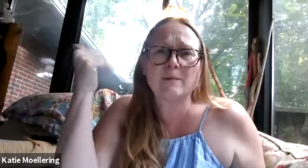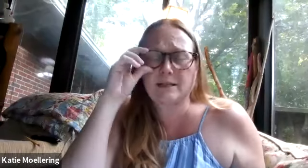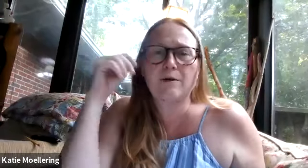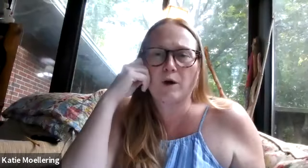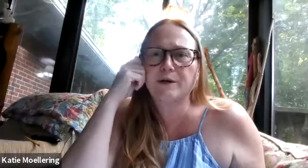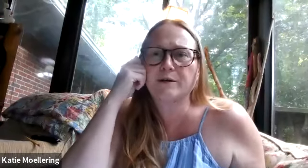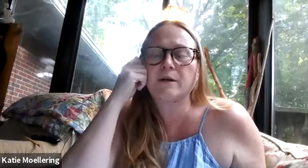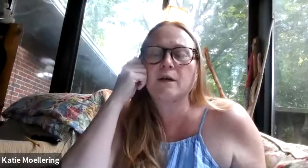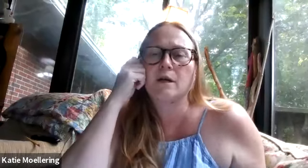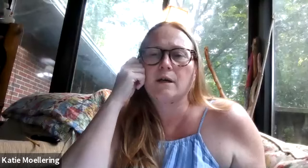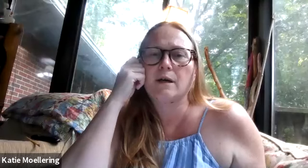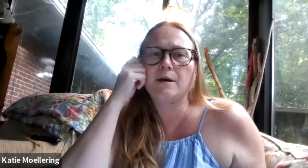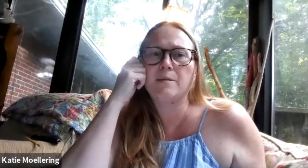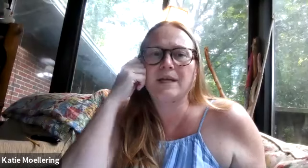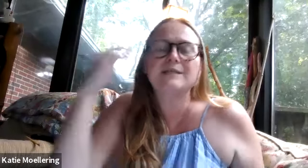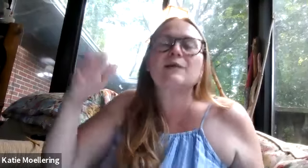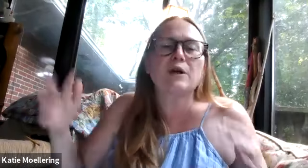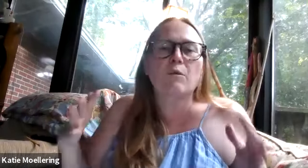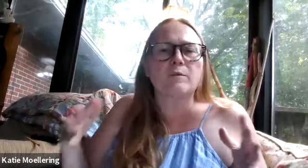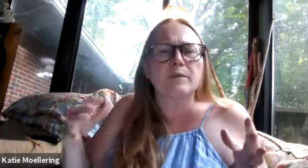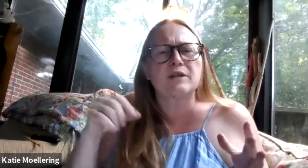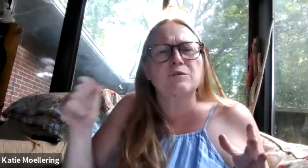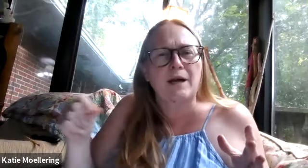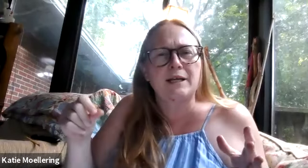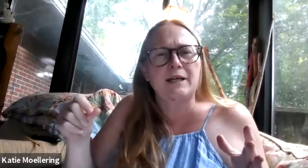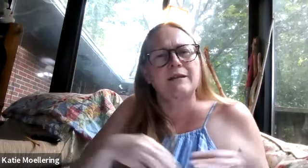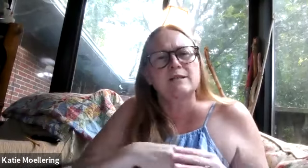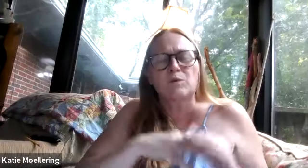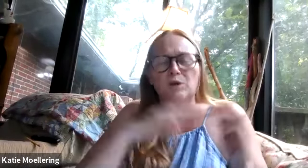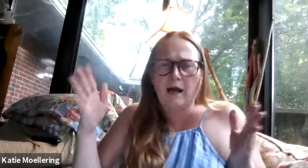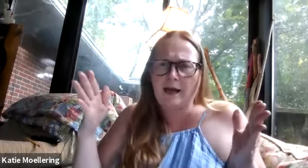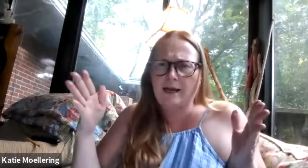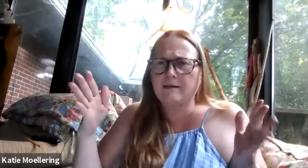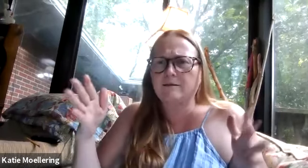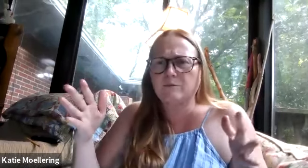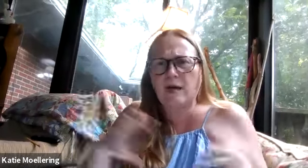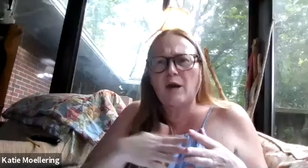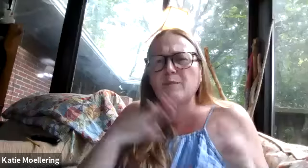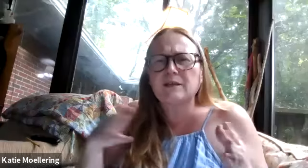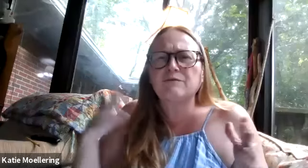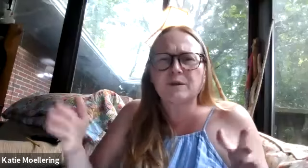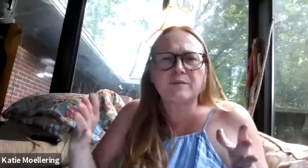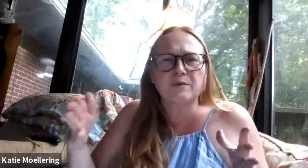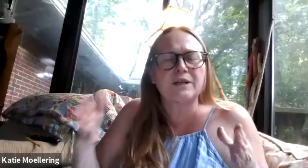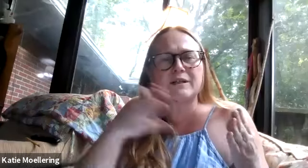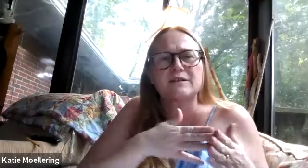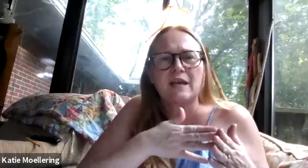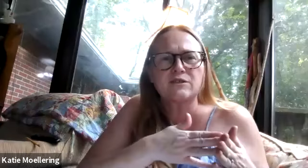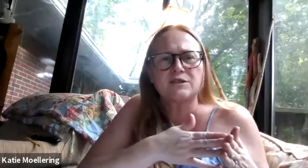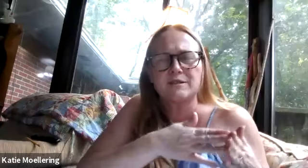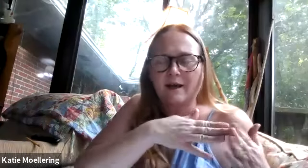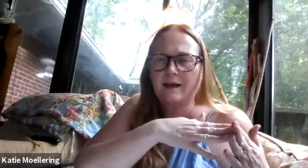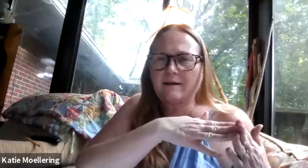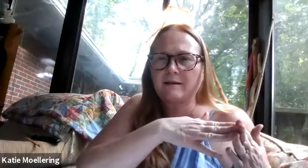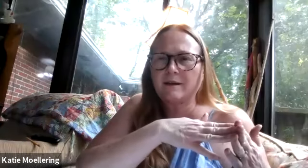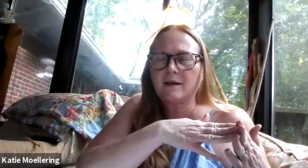that we just updated. So we had a workbook, and it's not really a workbook that you write in. It's more like, when I opened it and flipped through it, there are sections